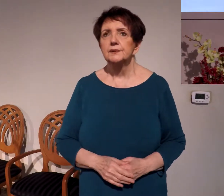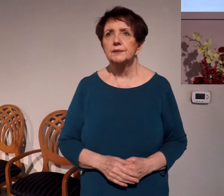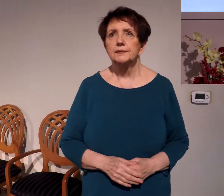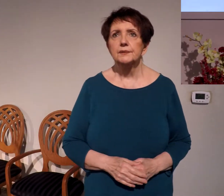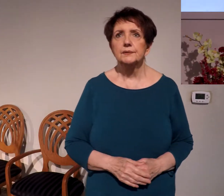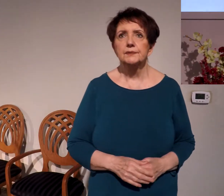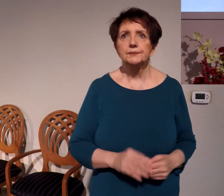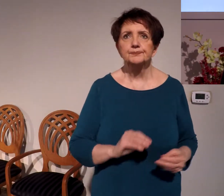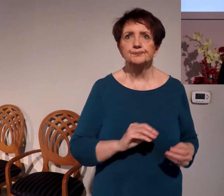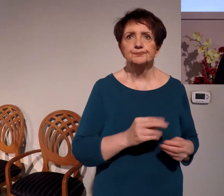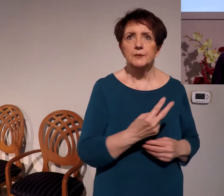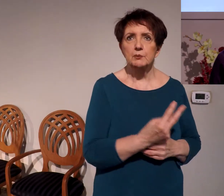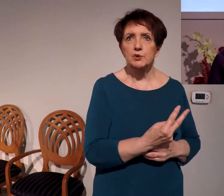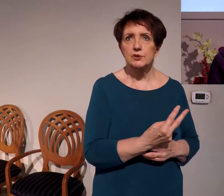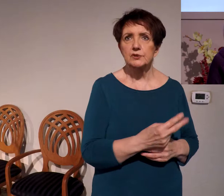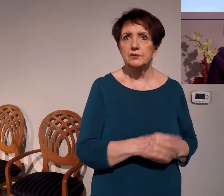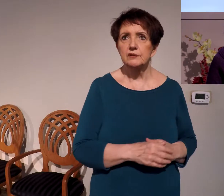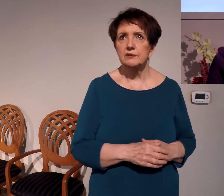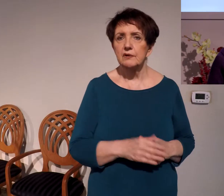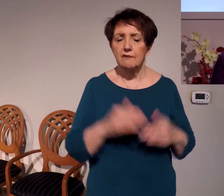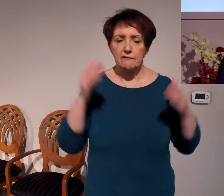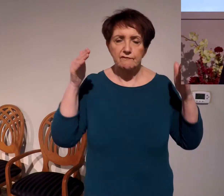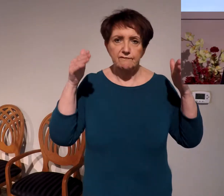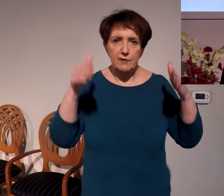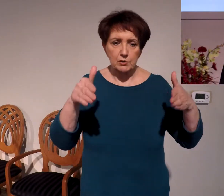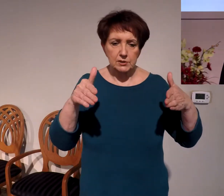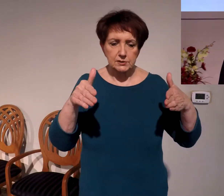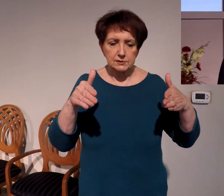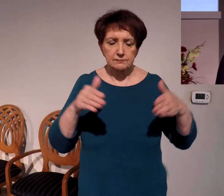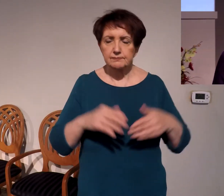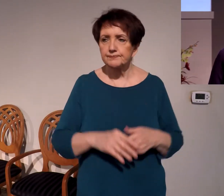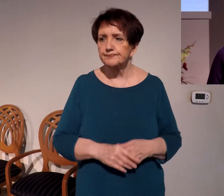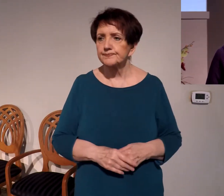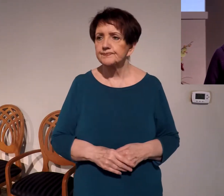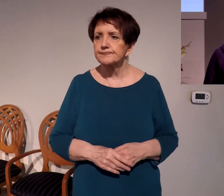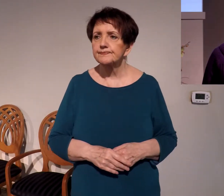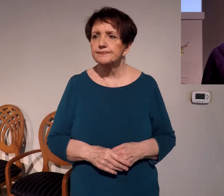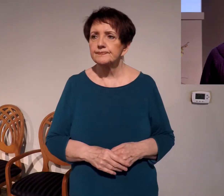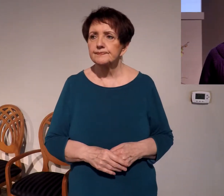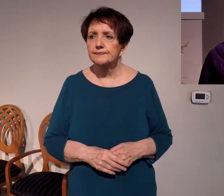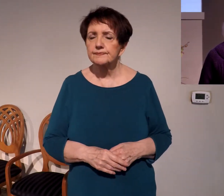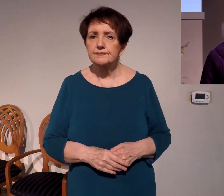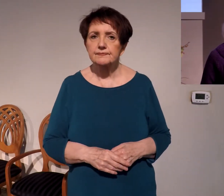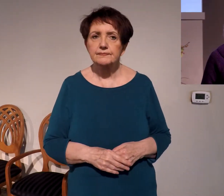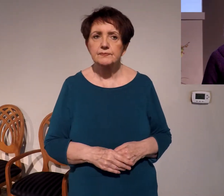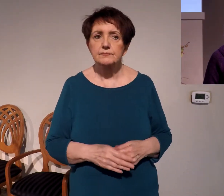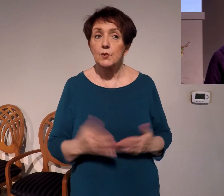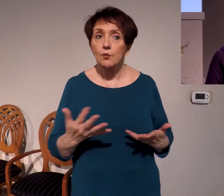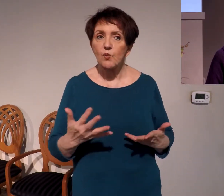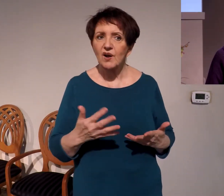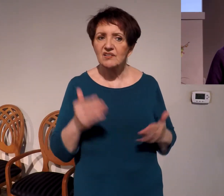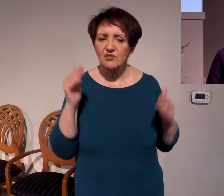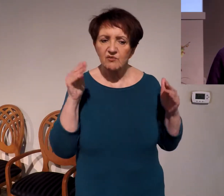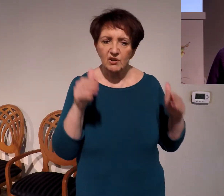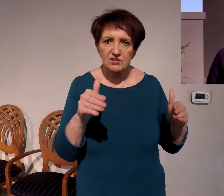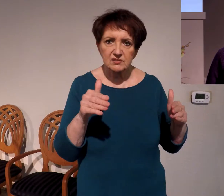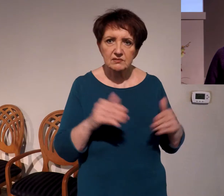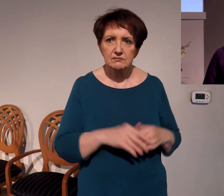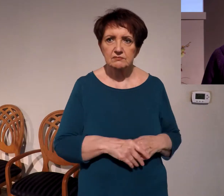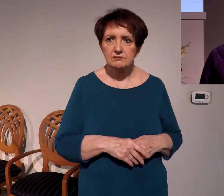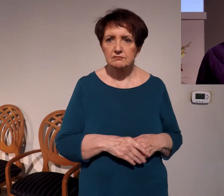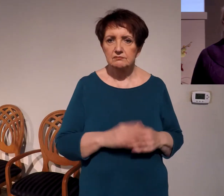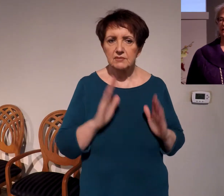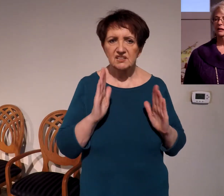Number 2, focus. What are you focused on? What are you paying attention